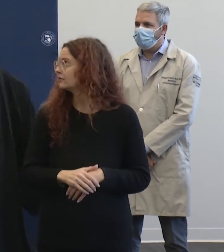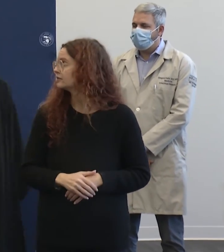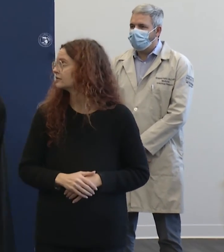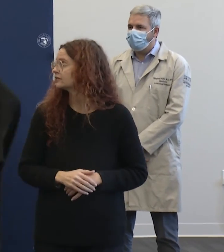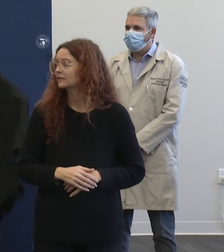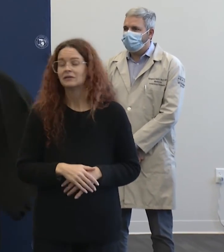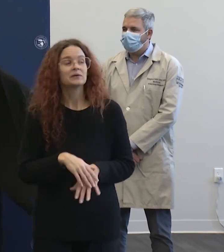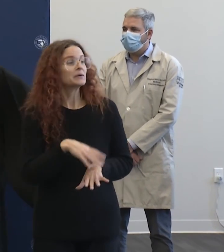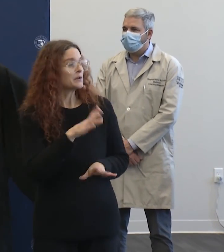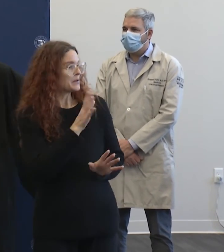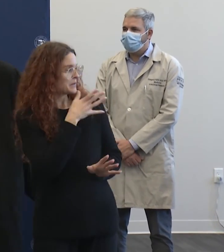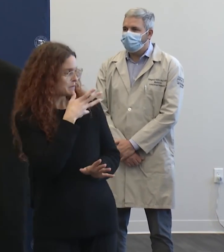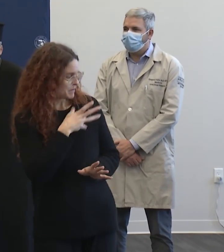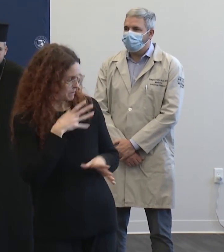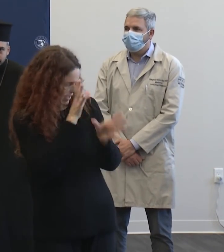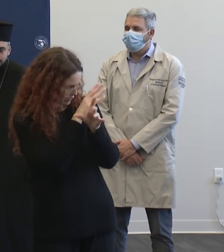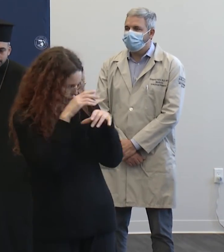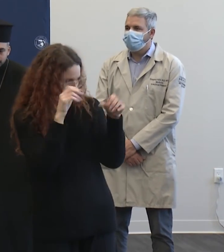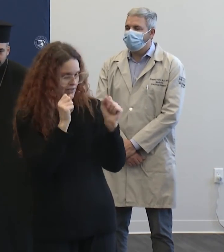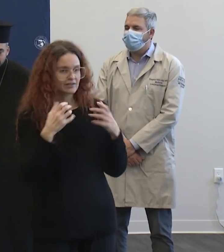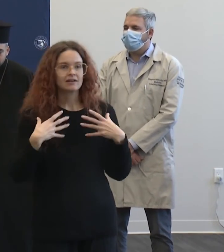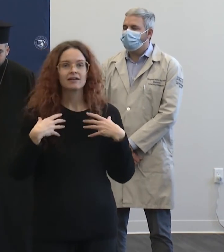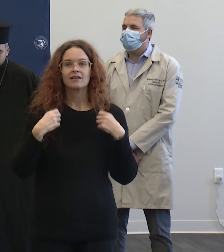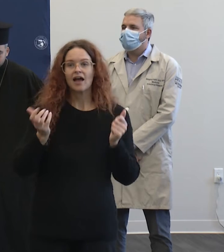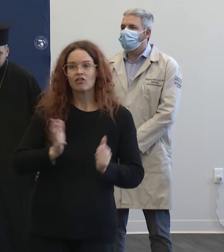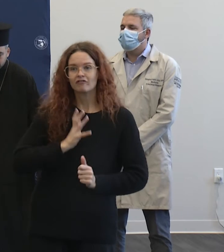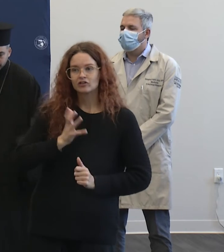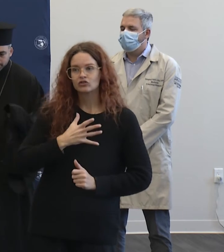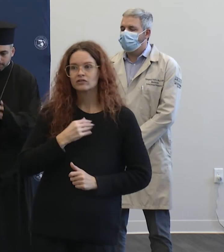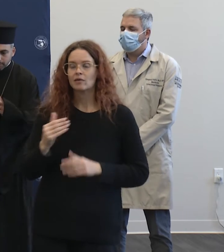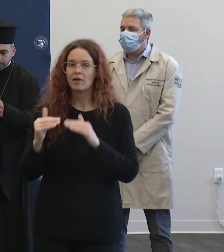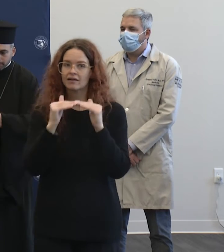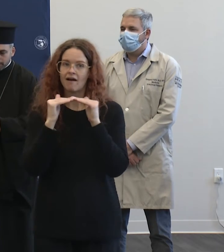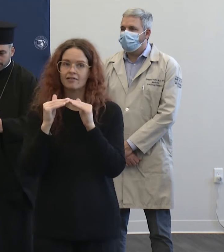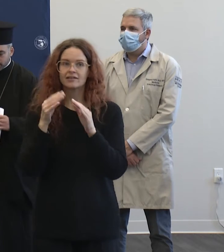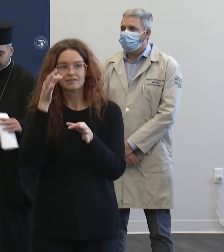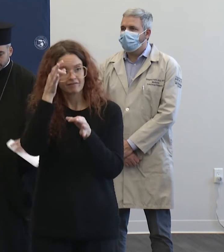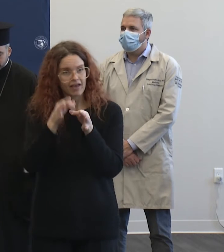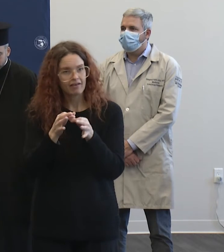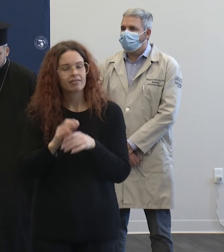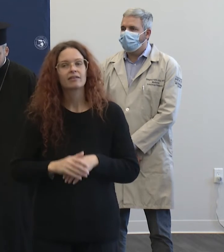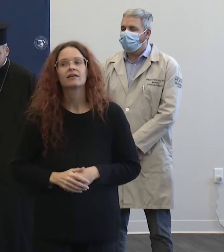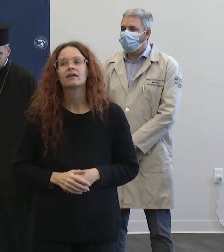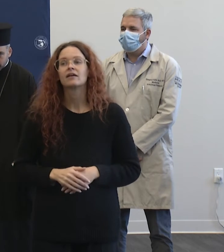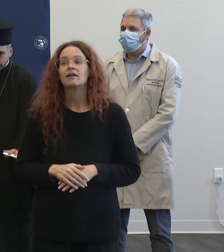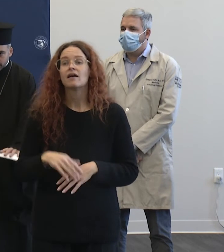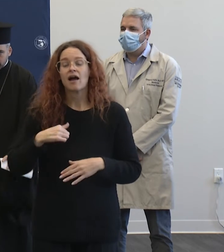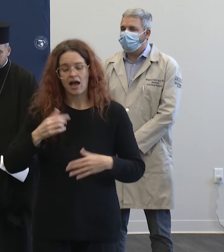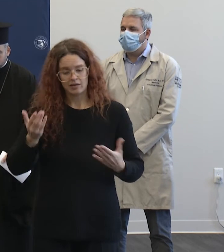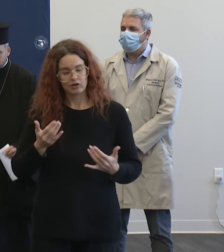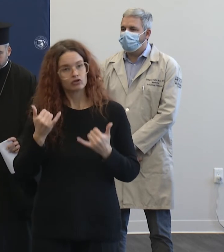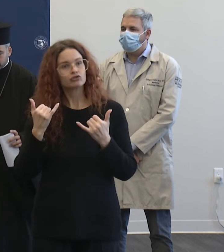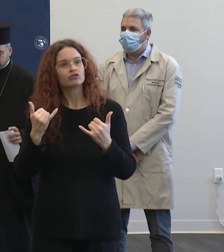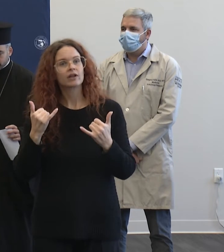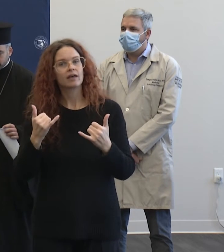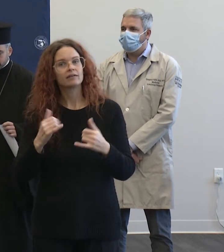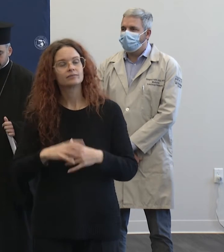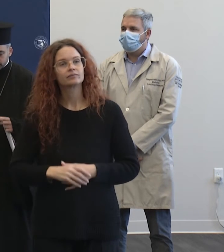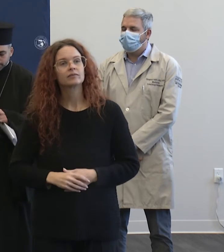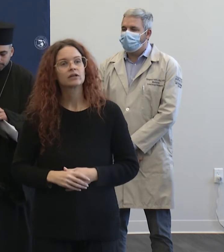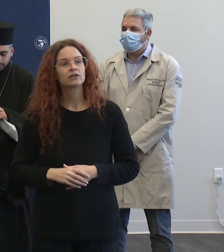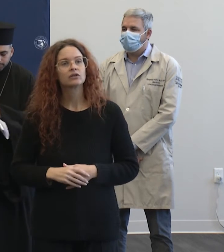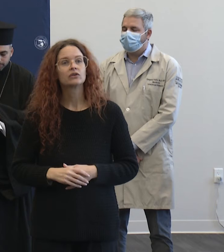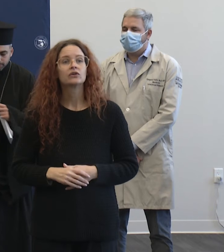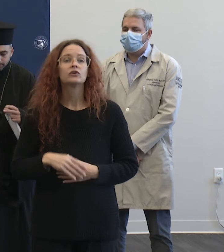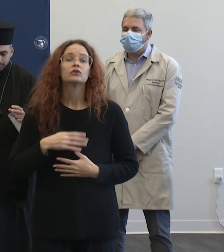Madam President, health officials, and my colleagues in the faith, I stand before you today to